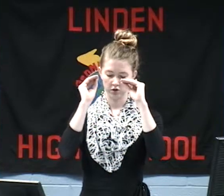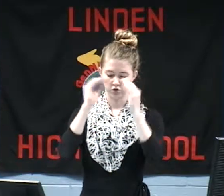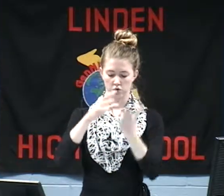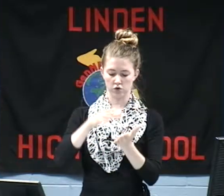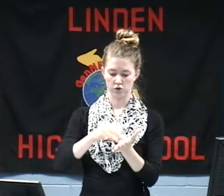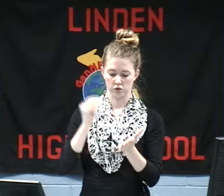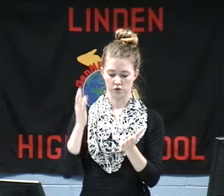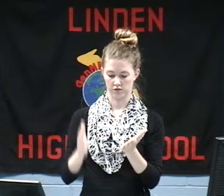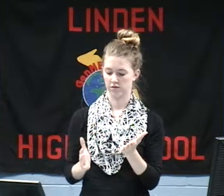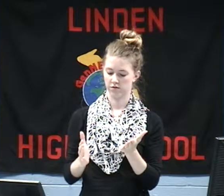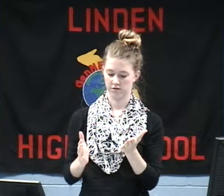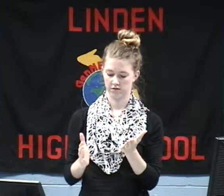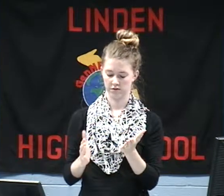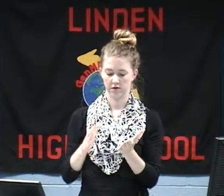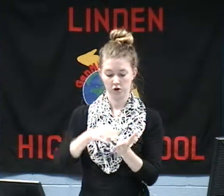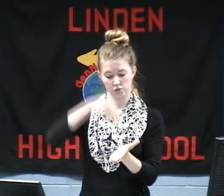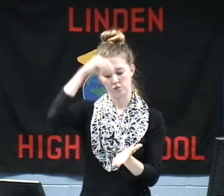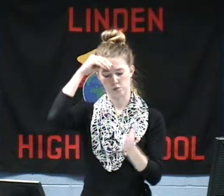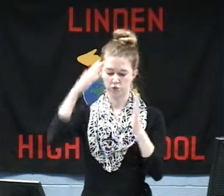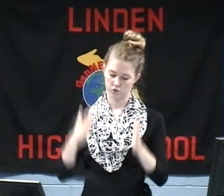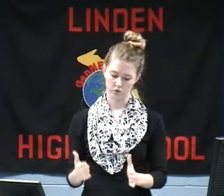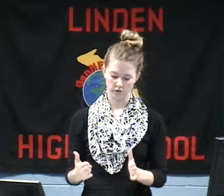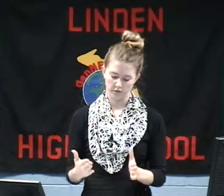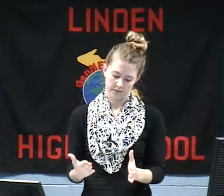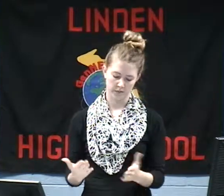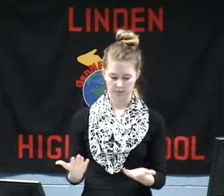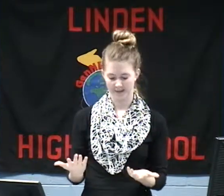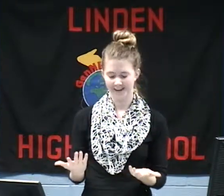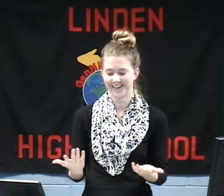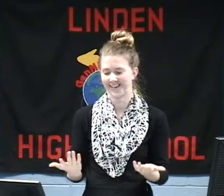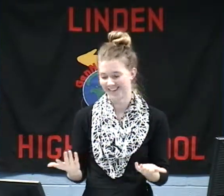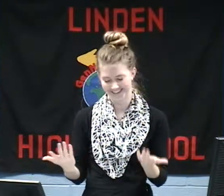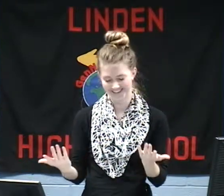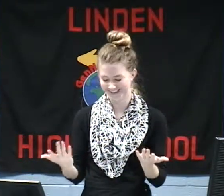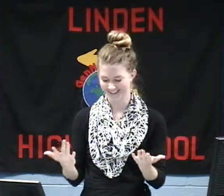teach, student, Learn.